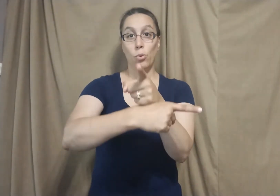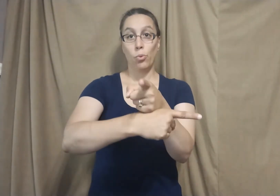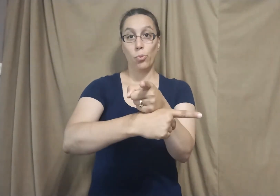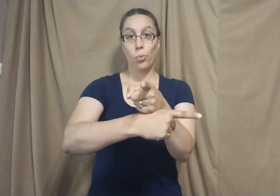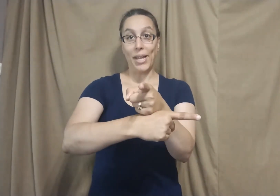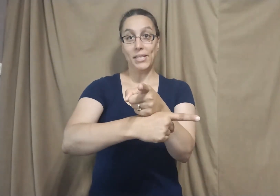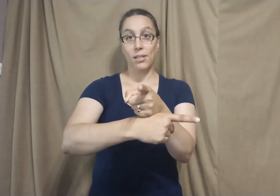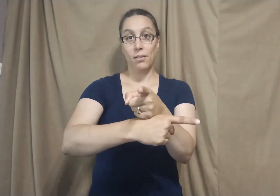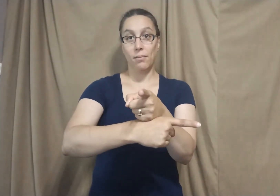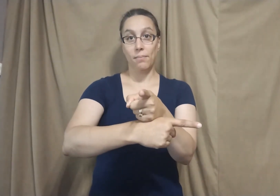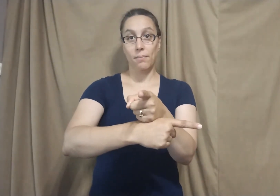right,